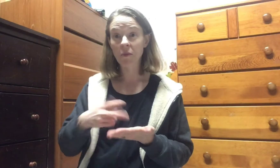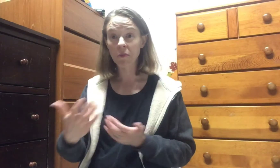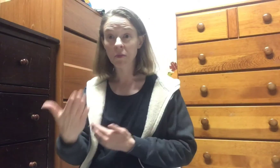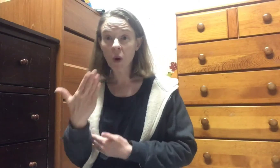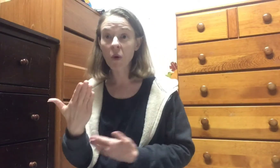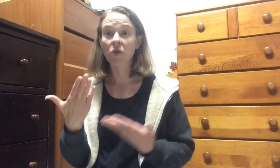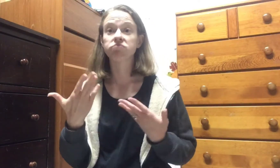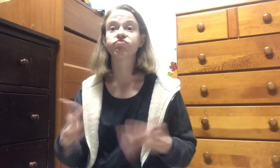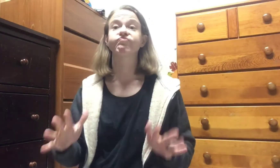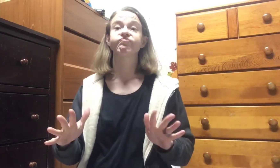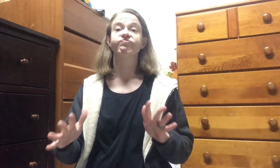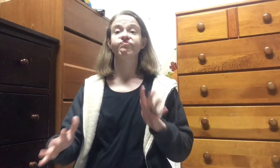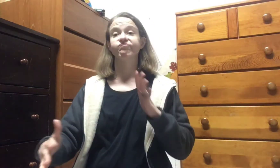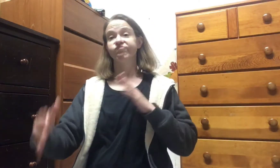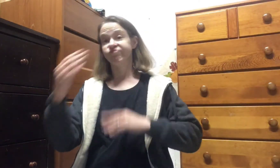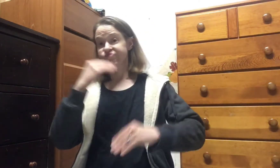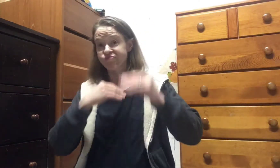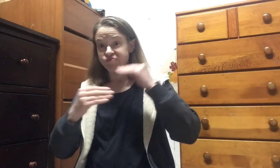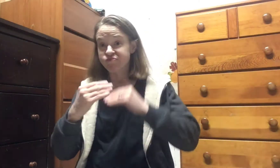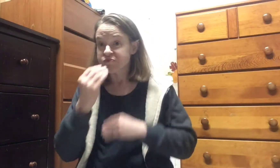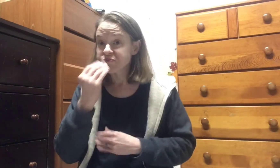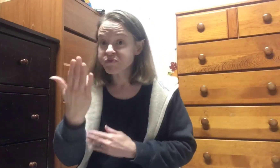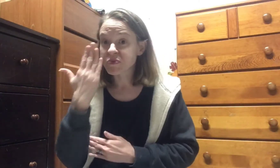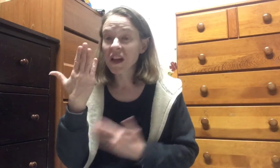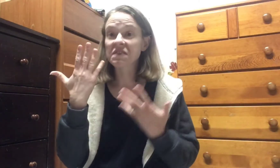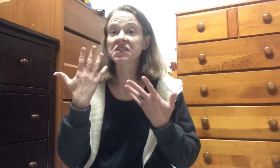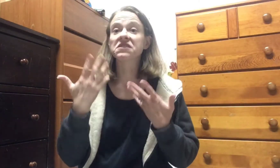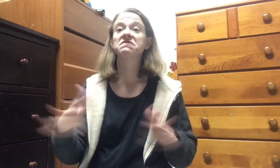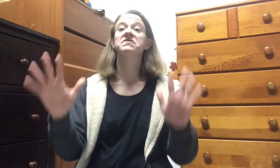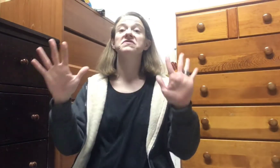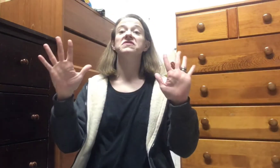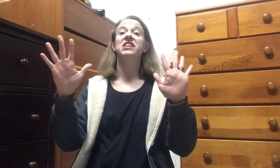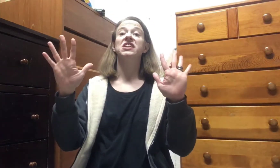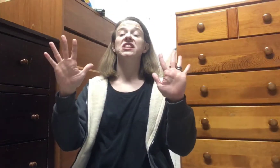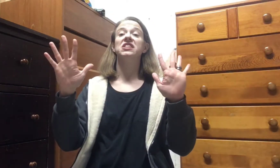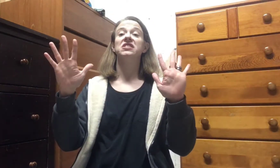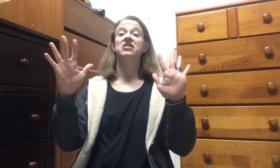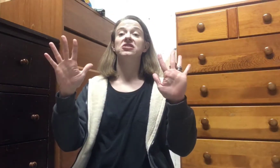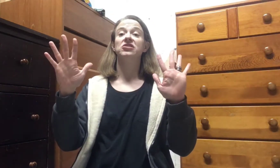maybe I get up in the morning, finish, eat breakfast, finish,